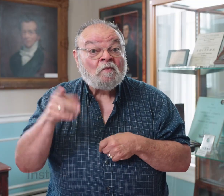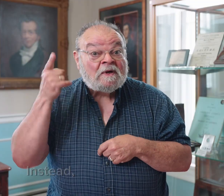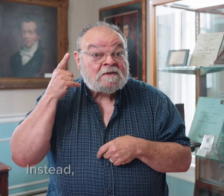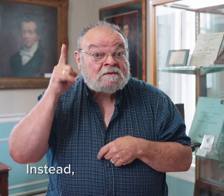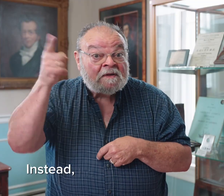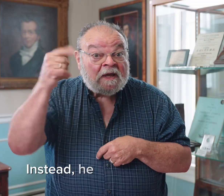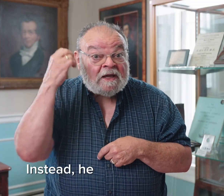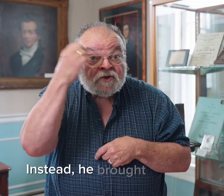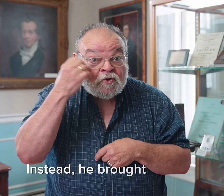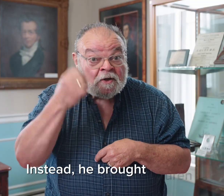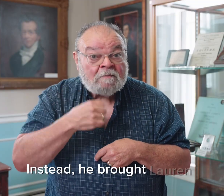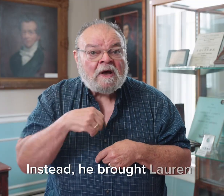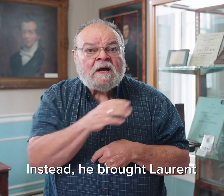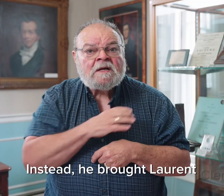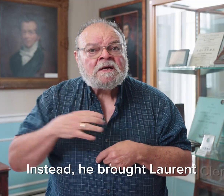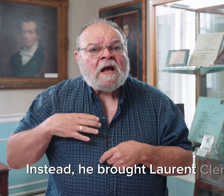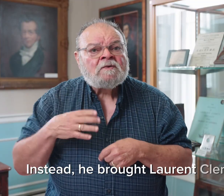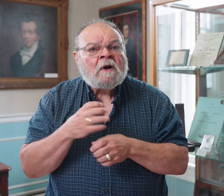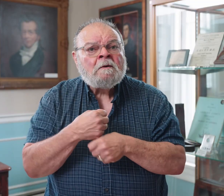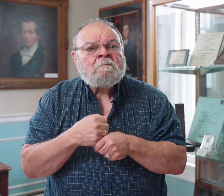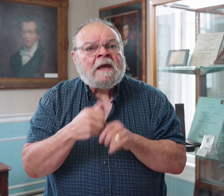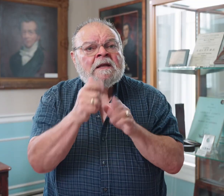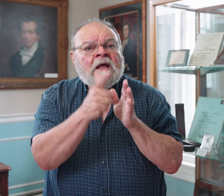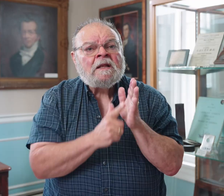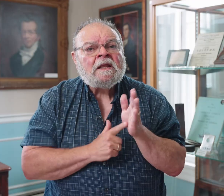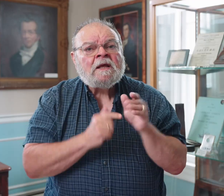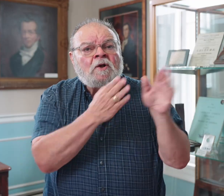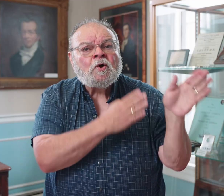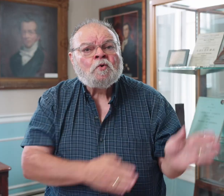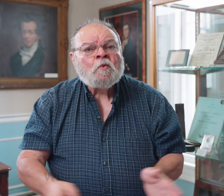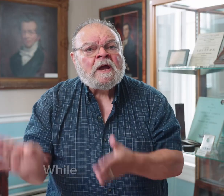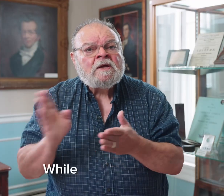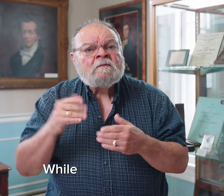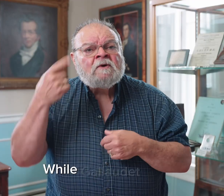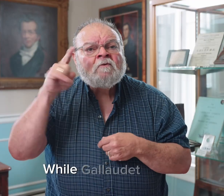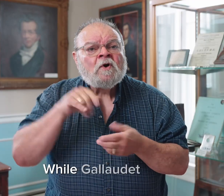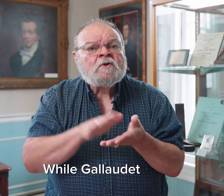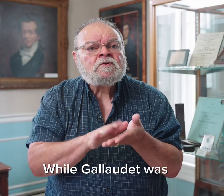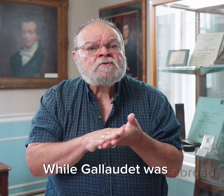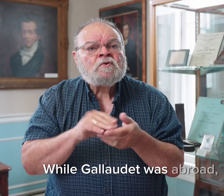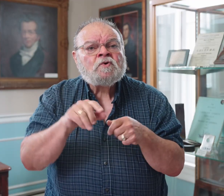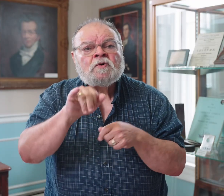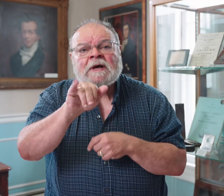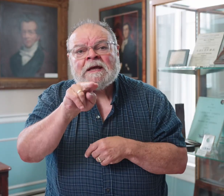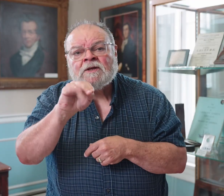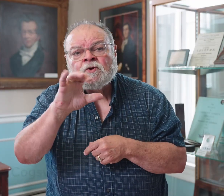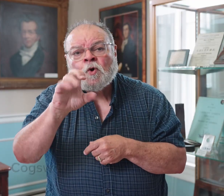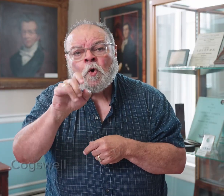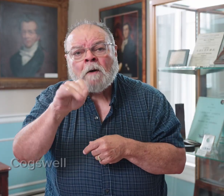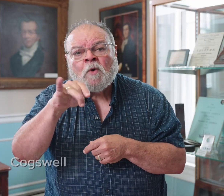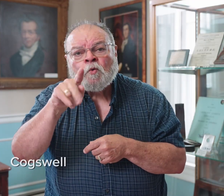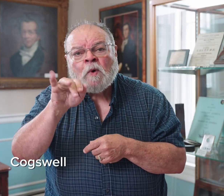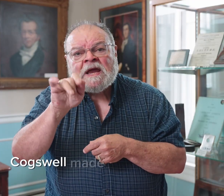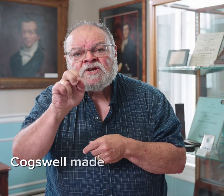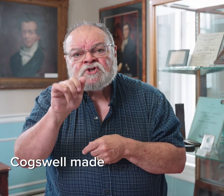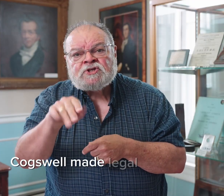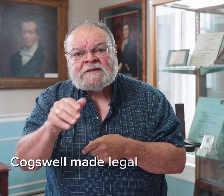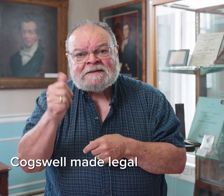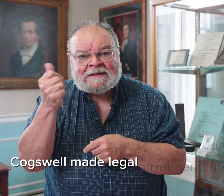Instead, he brought Laurent Clerc. While Gallaudet was abroad, Cogswell made legal